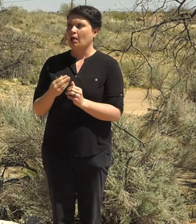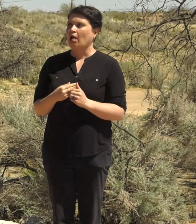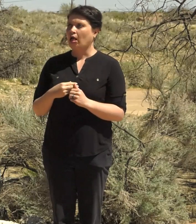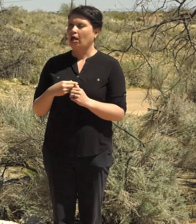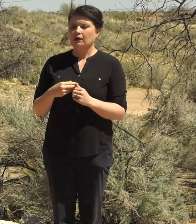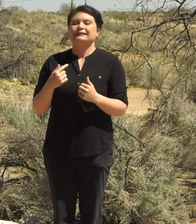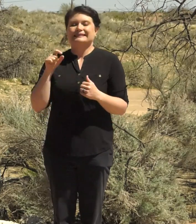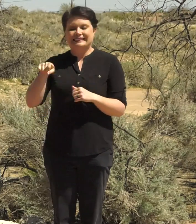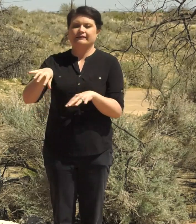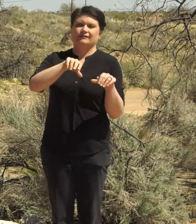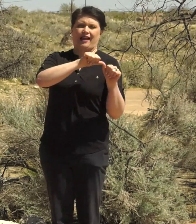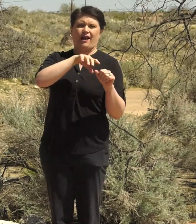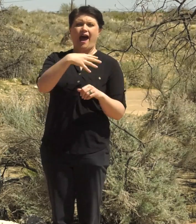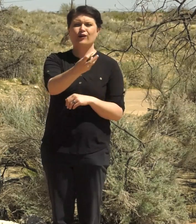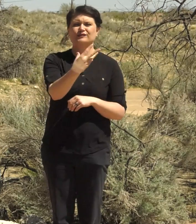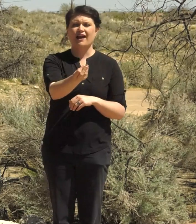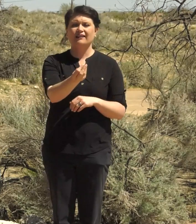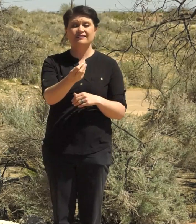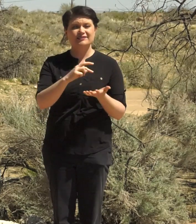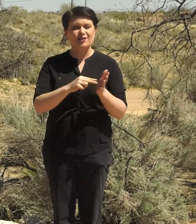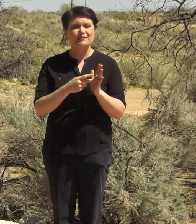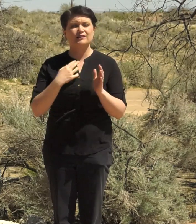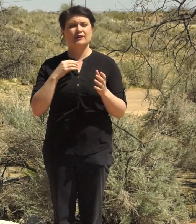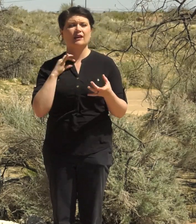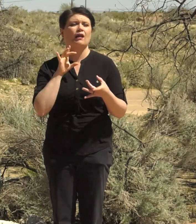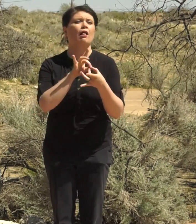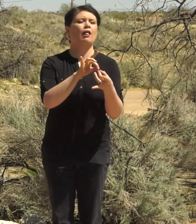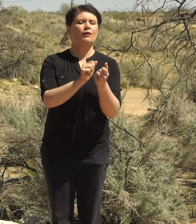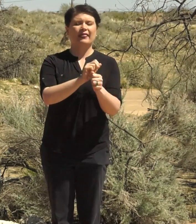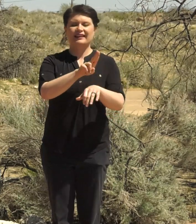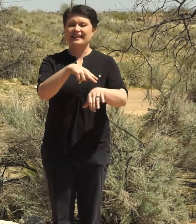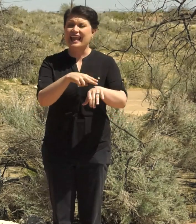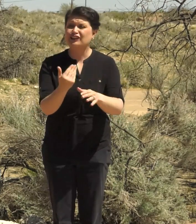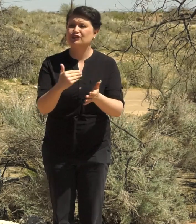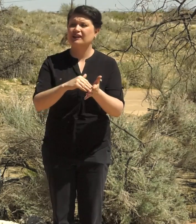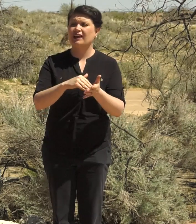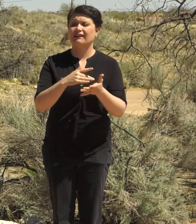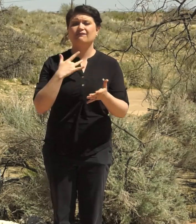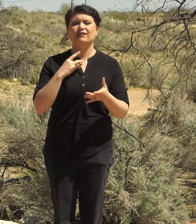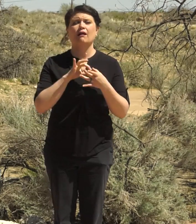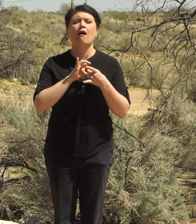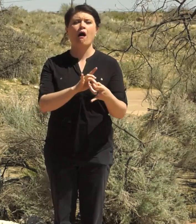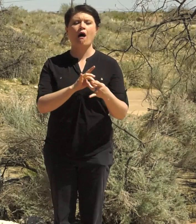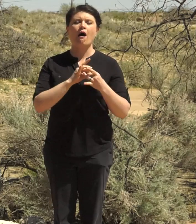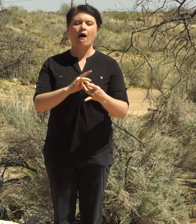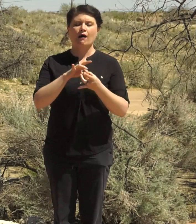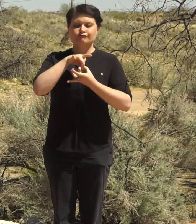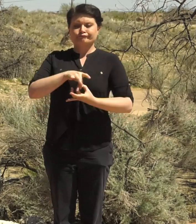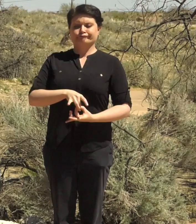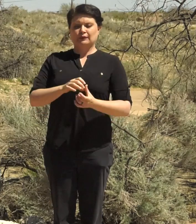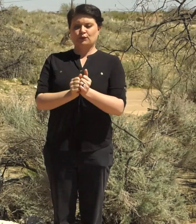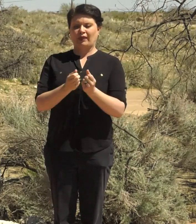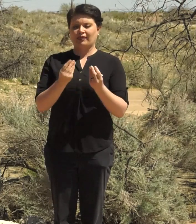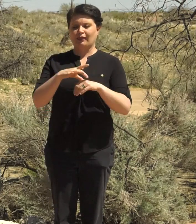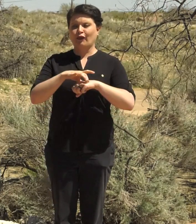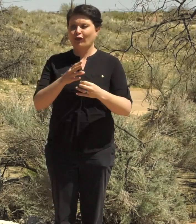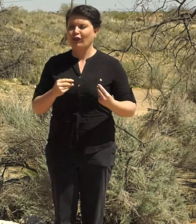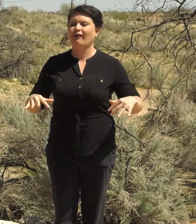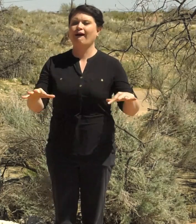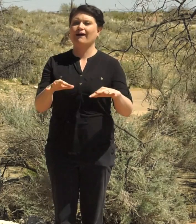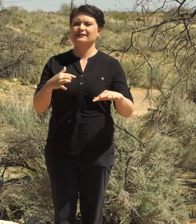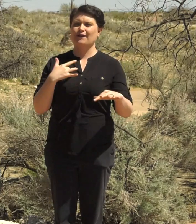It's a great time to connect to nature and to connect to yourself. We need these spaces for our mental health and physical